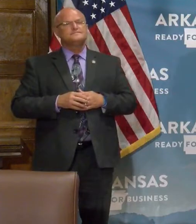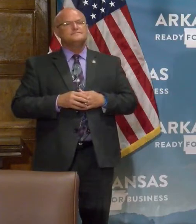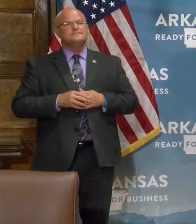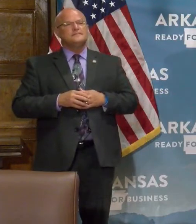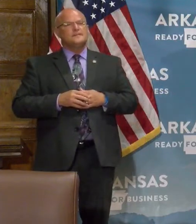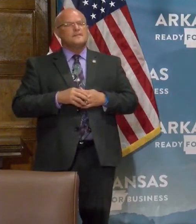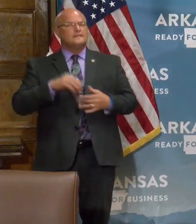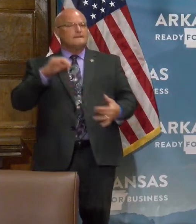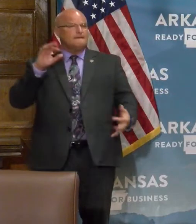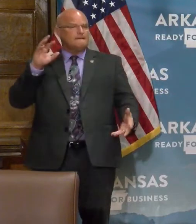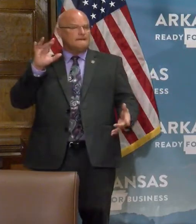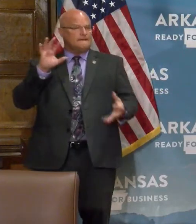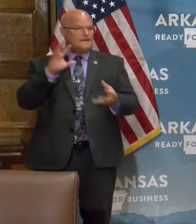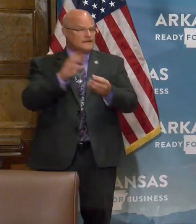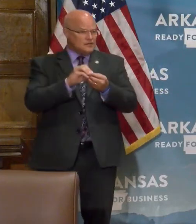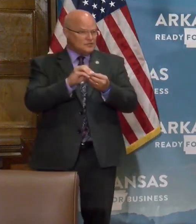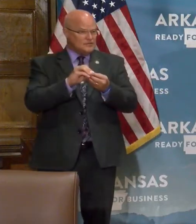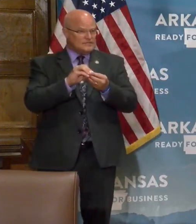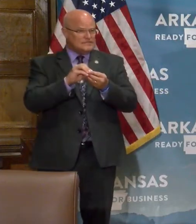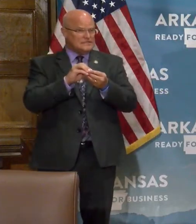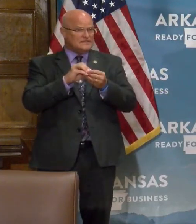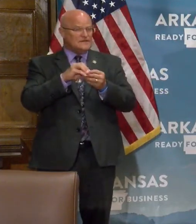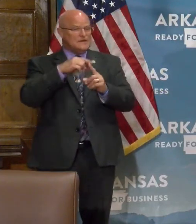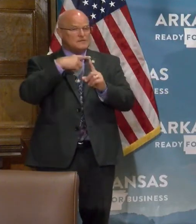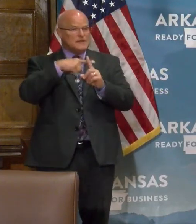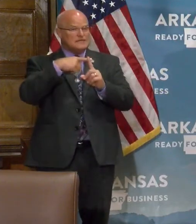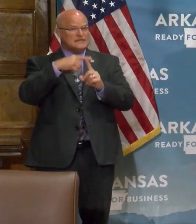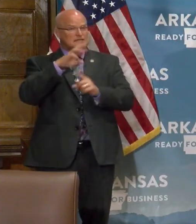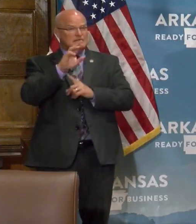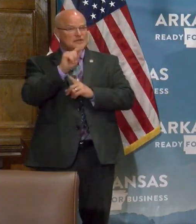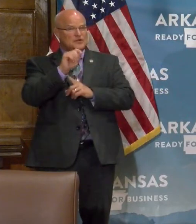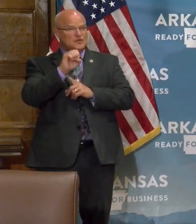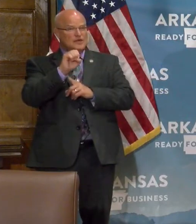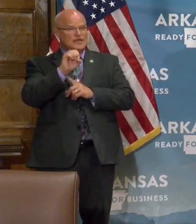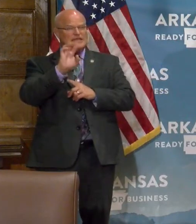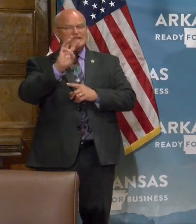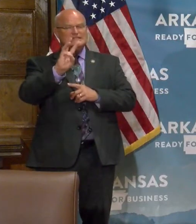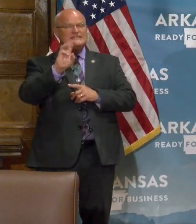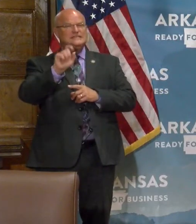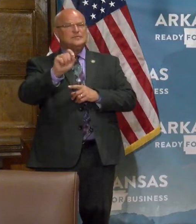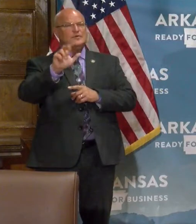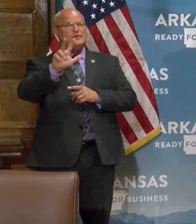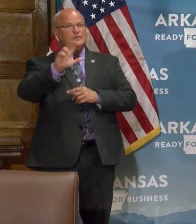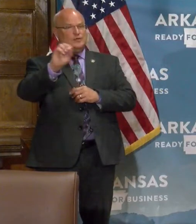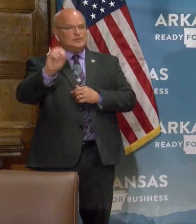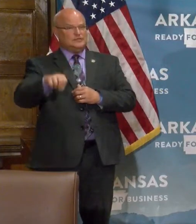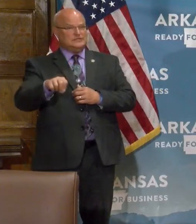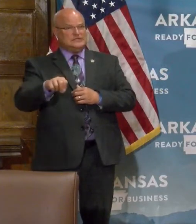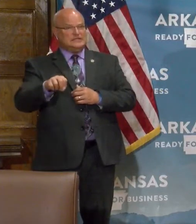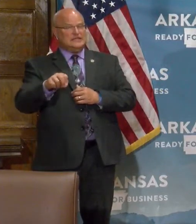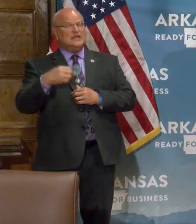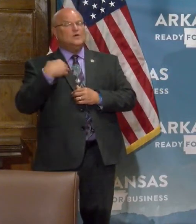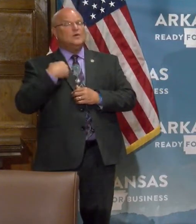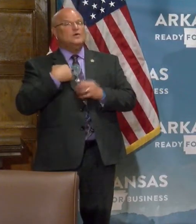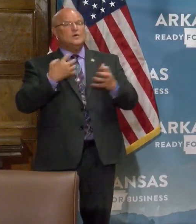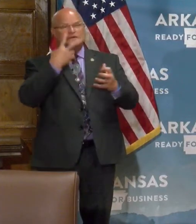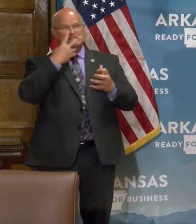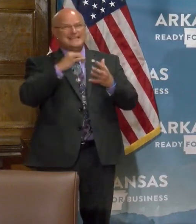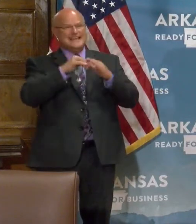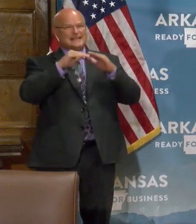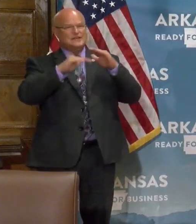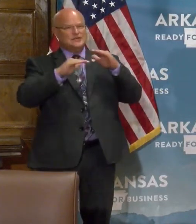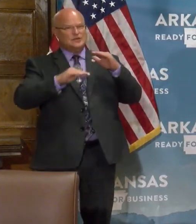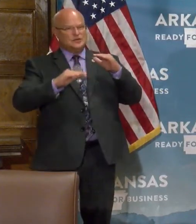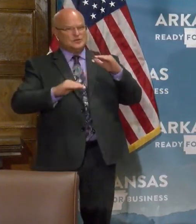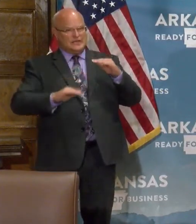The cumulative positivity rate is 6.3%. We want to be able to see that go